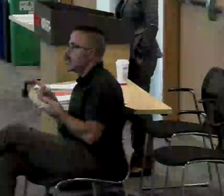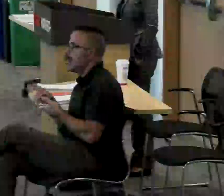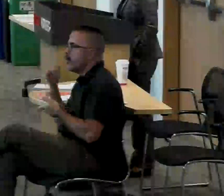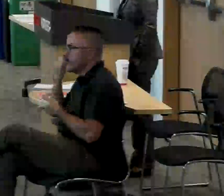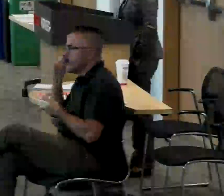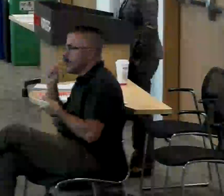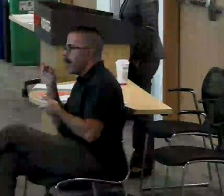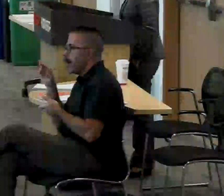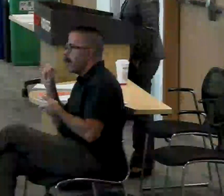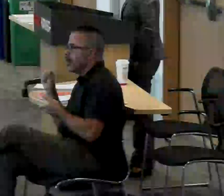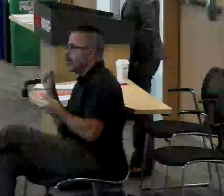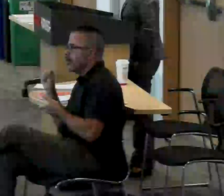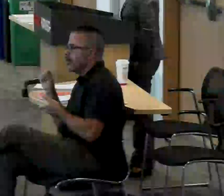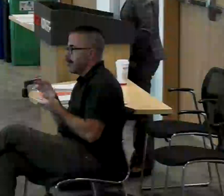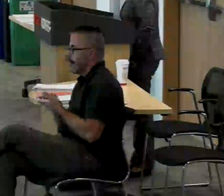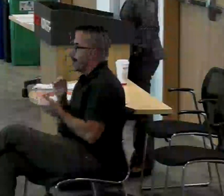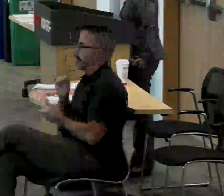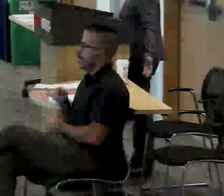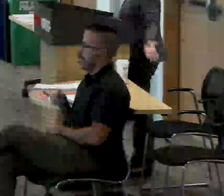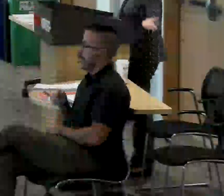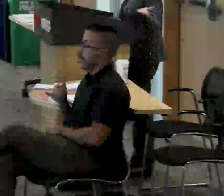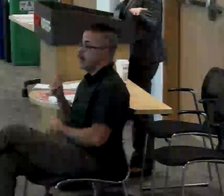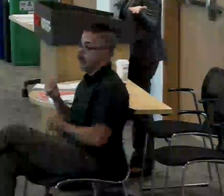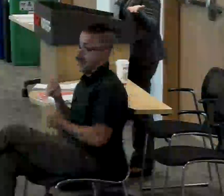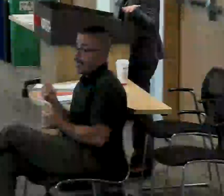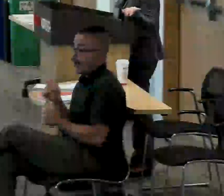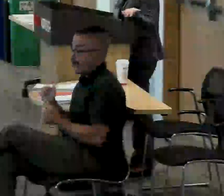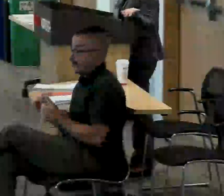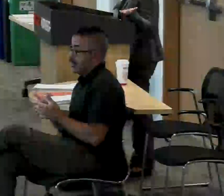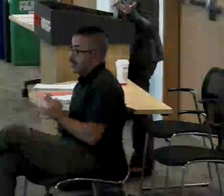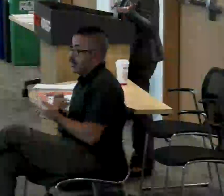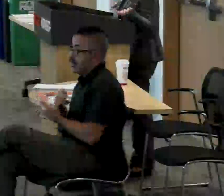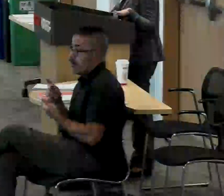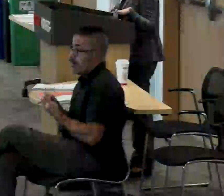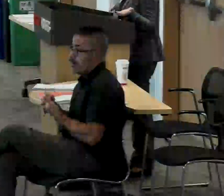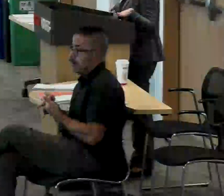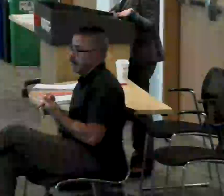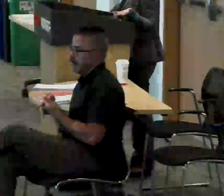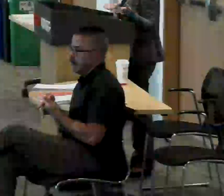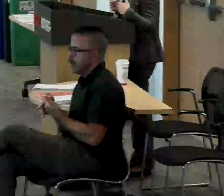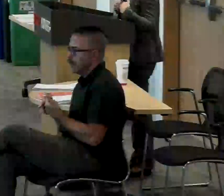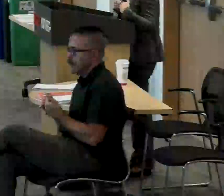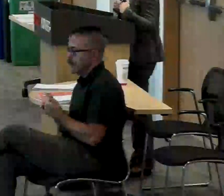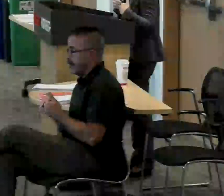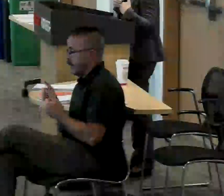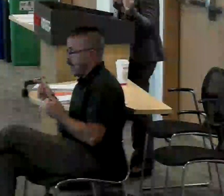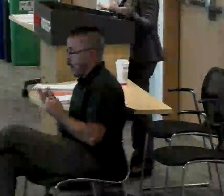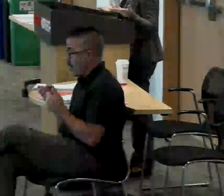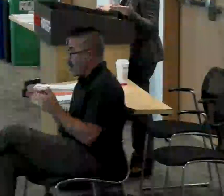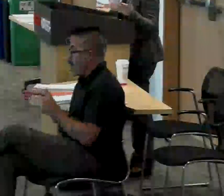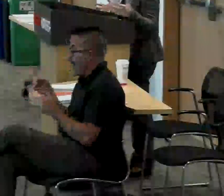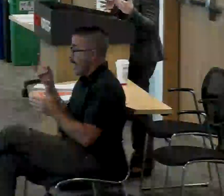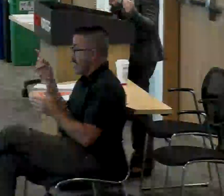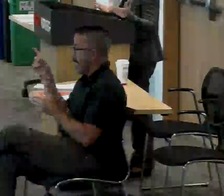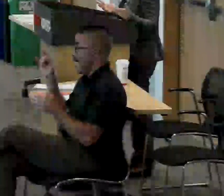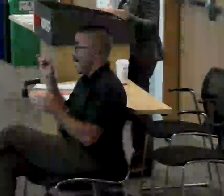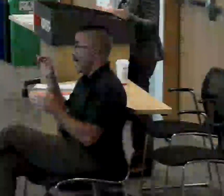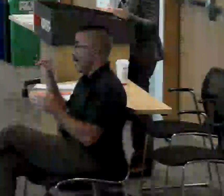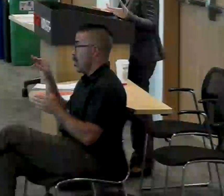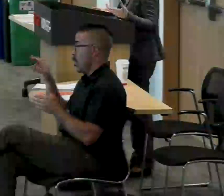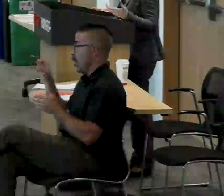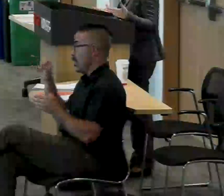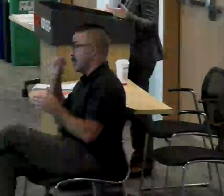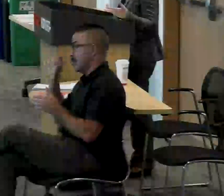out? Because right now, it's such a new program. The only way that someone could be discovered making